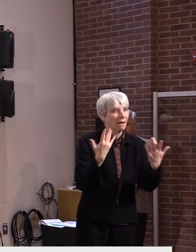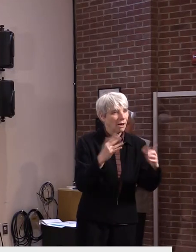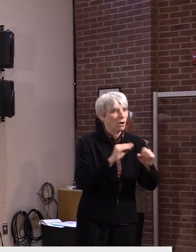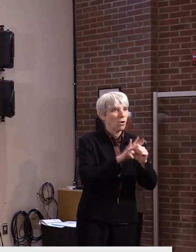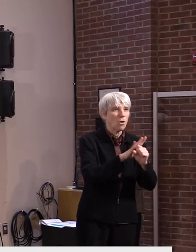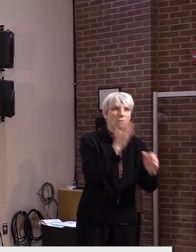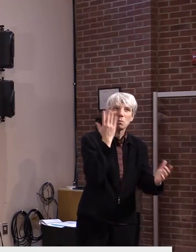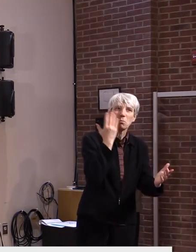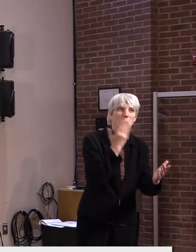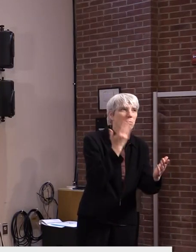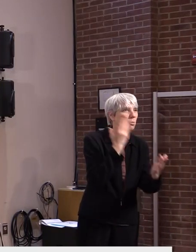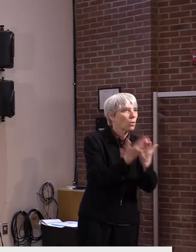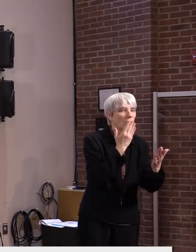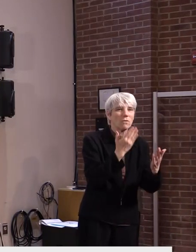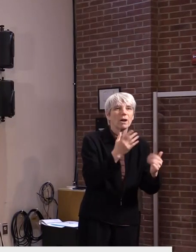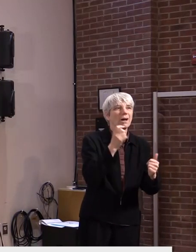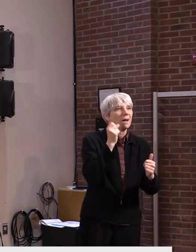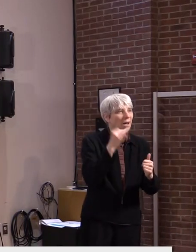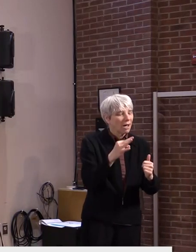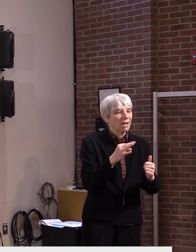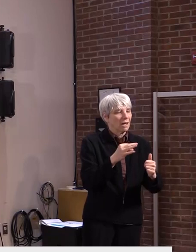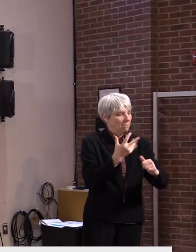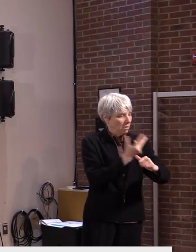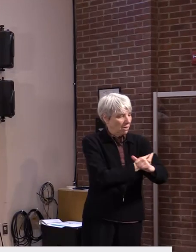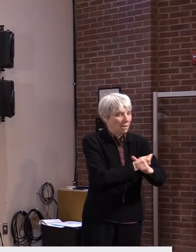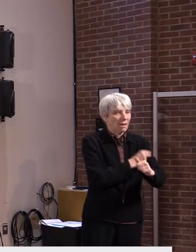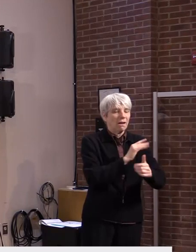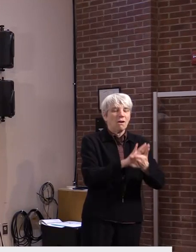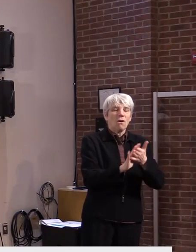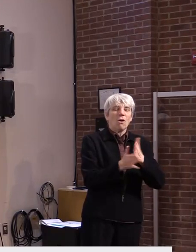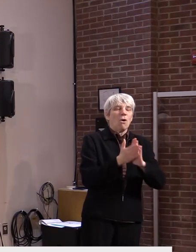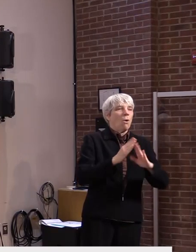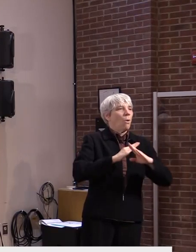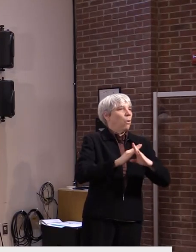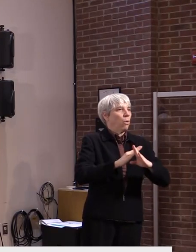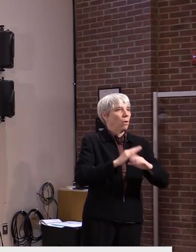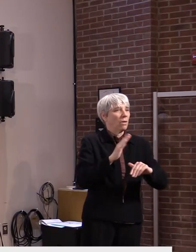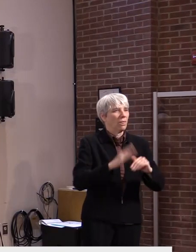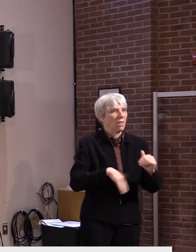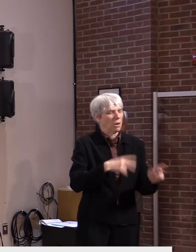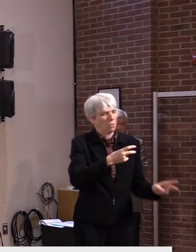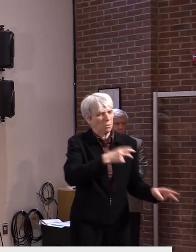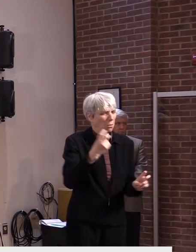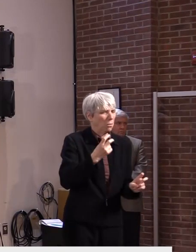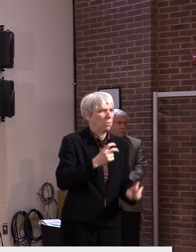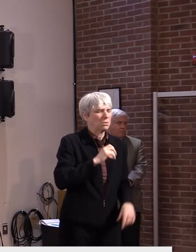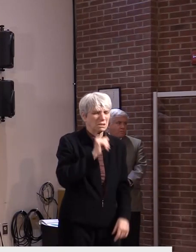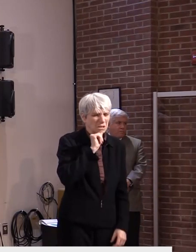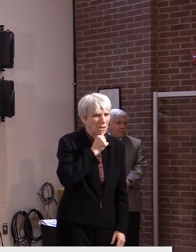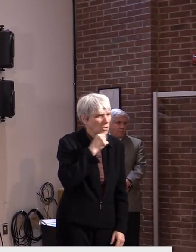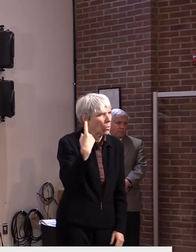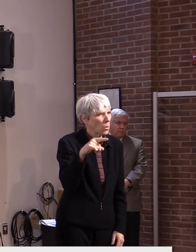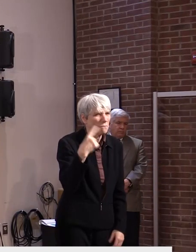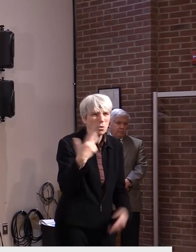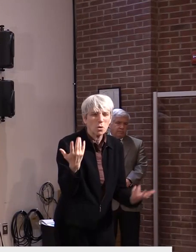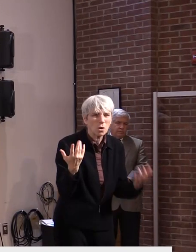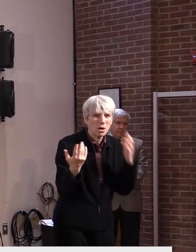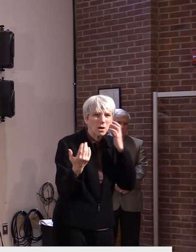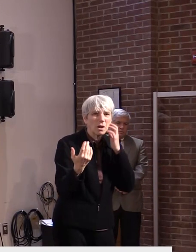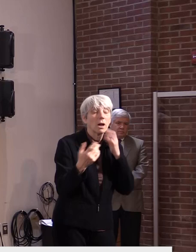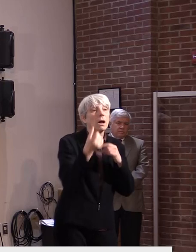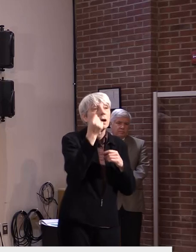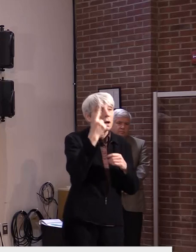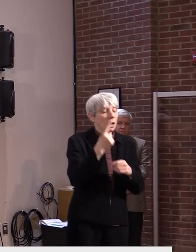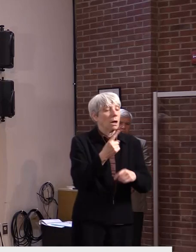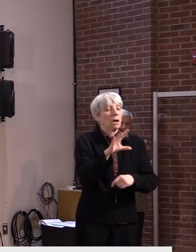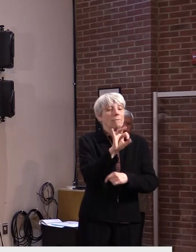readily available vaccine for what can be a serious illness. There's no waiting period between your flu